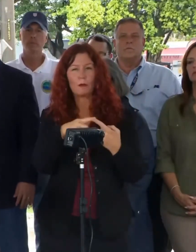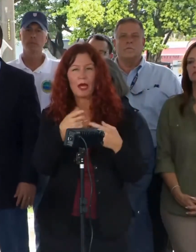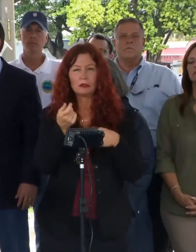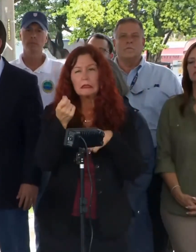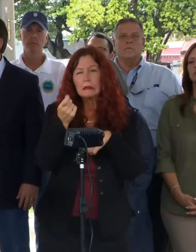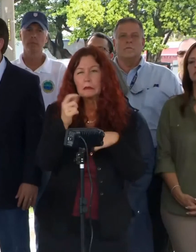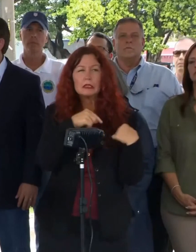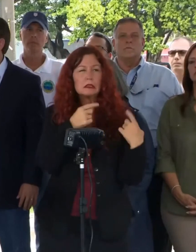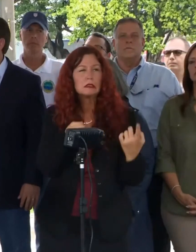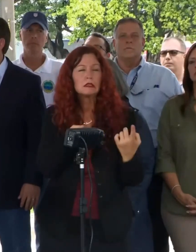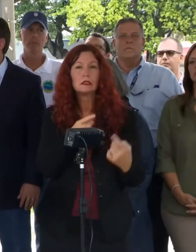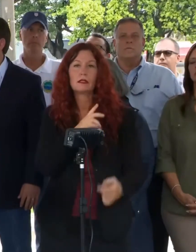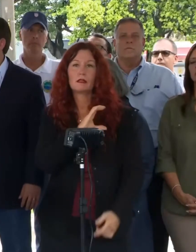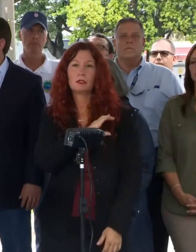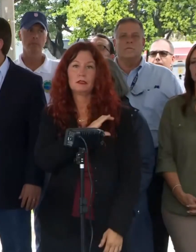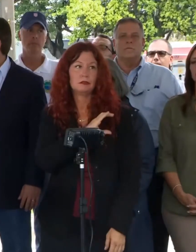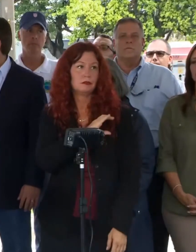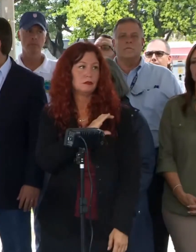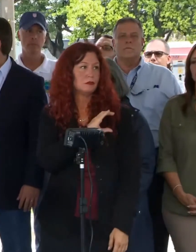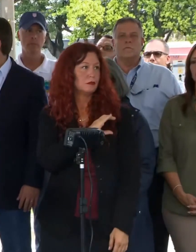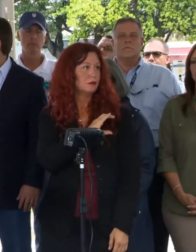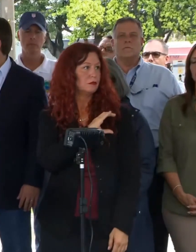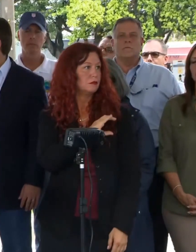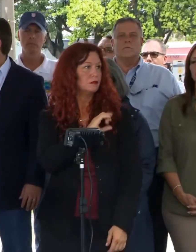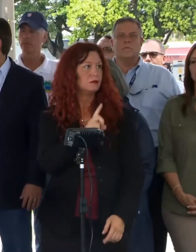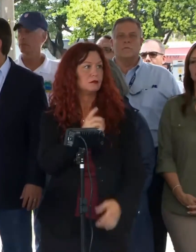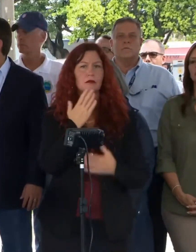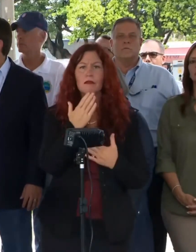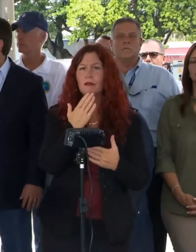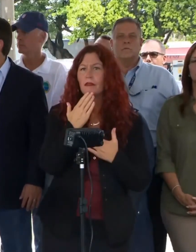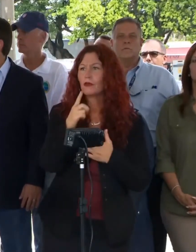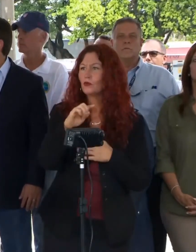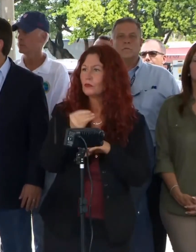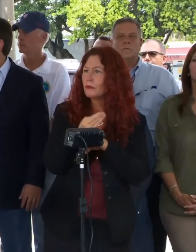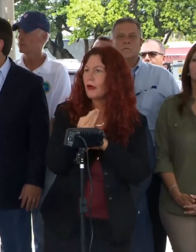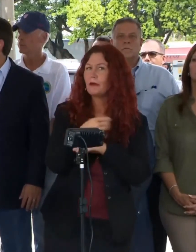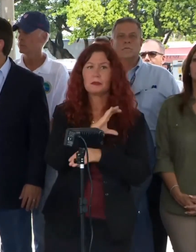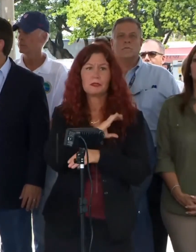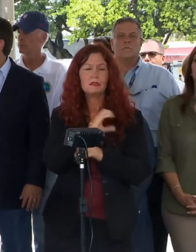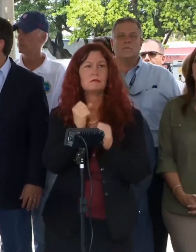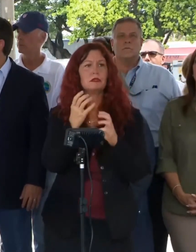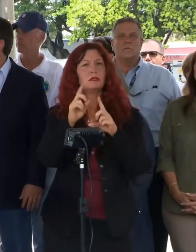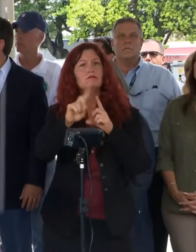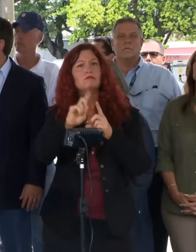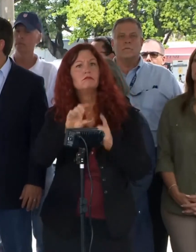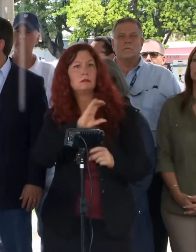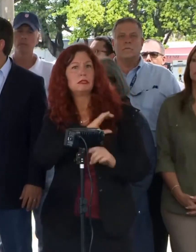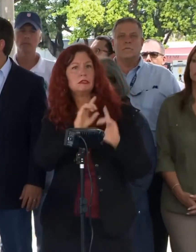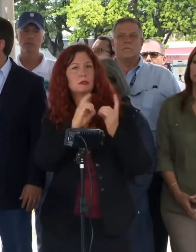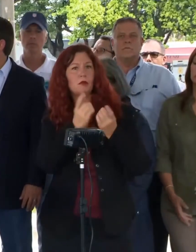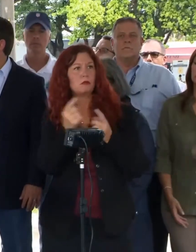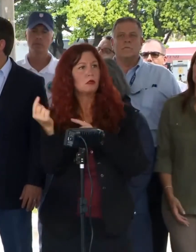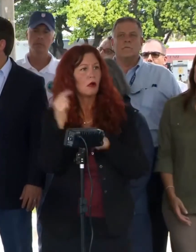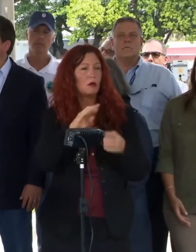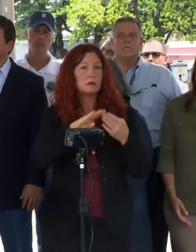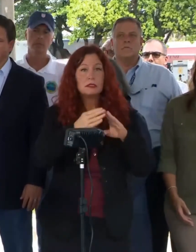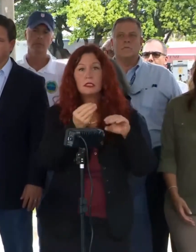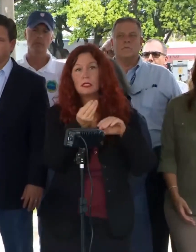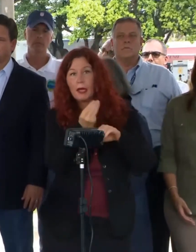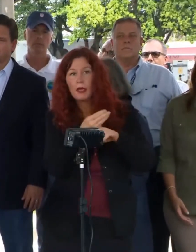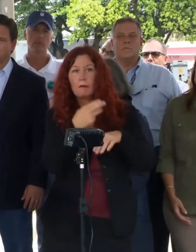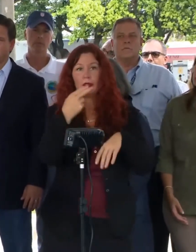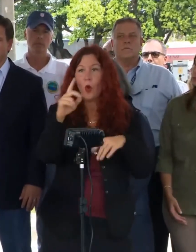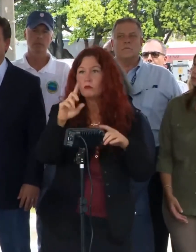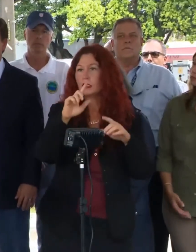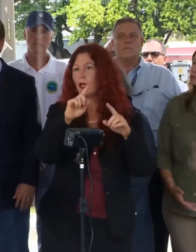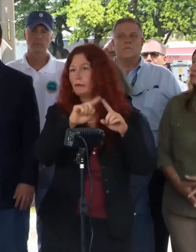thank them for the work that Dade County Police and all the police agencies that have stepped it up from the cities are doing